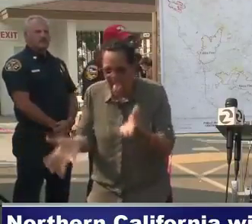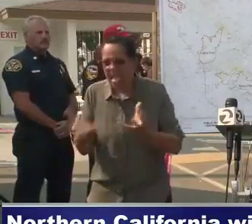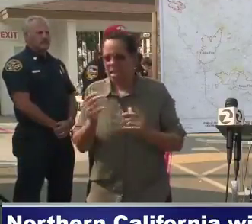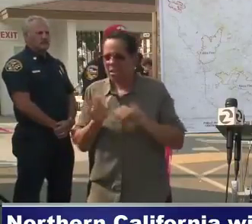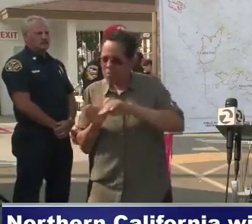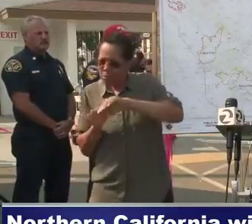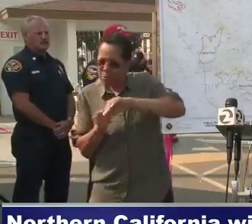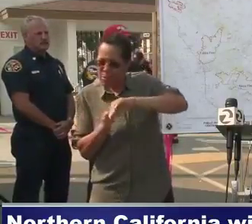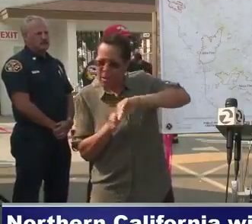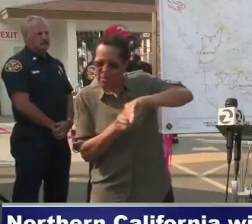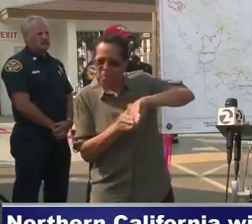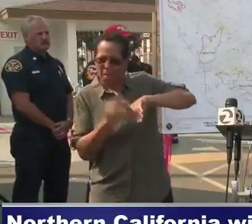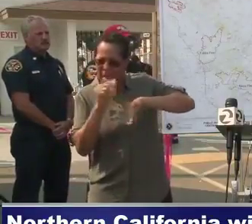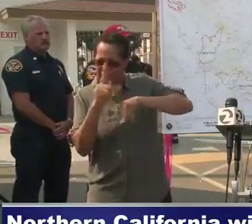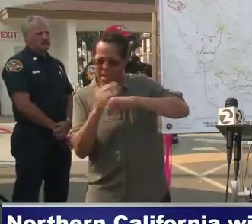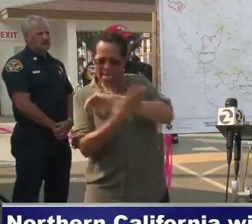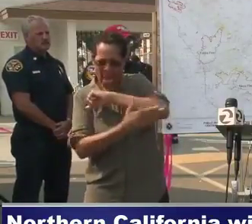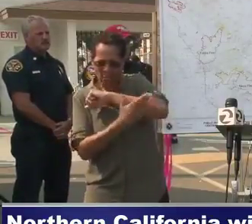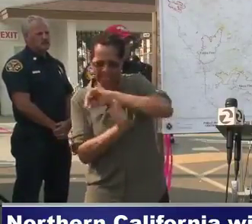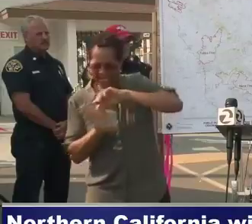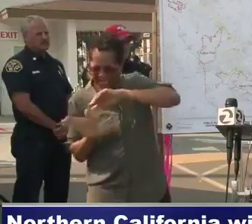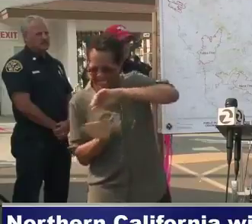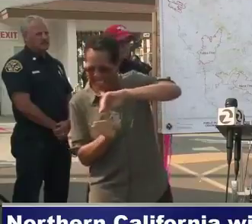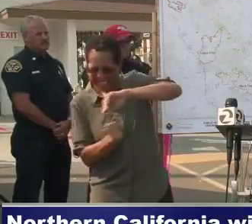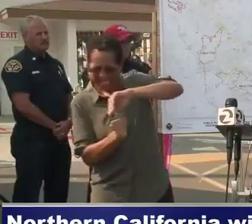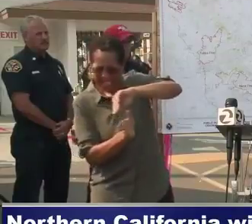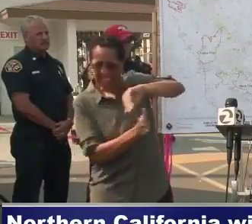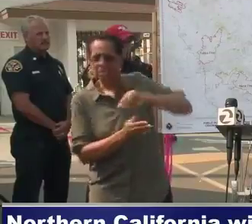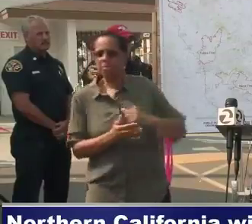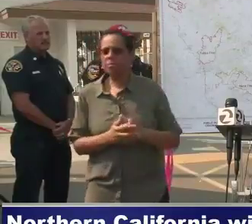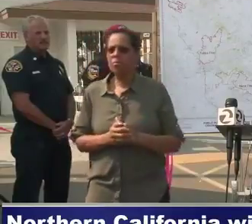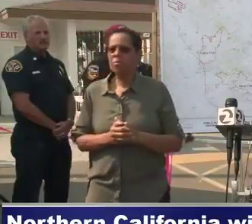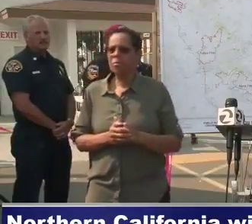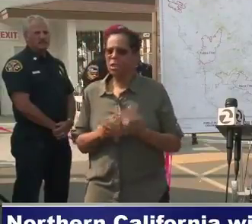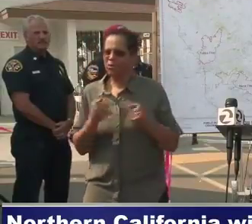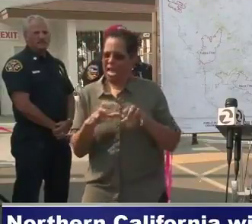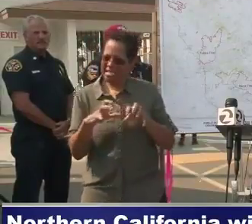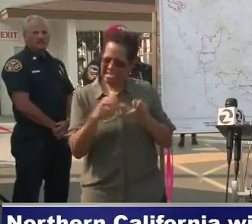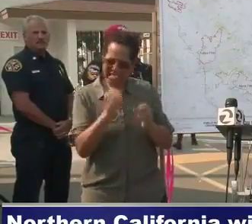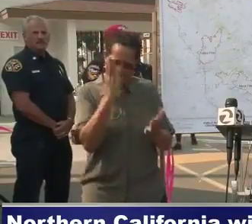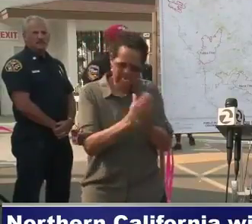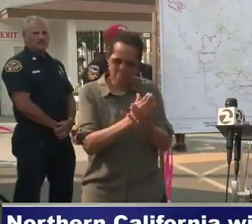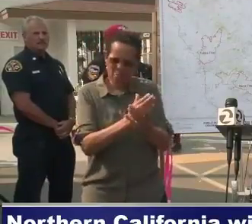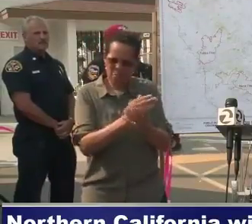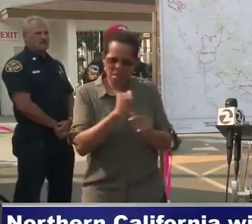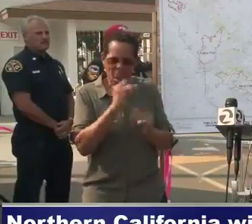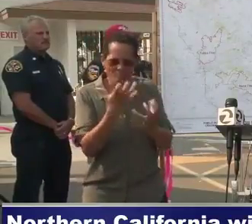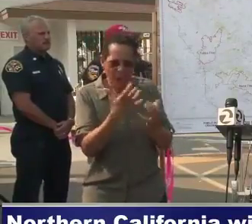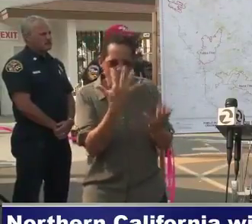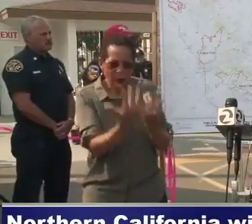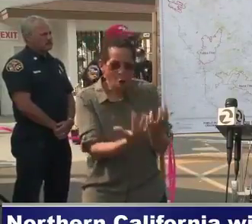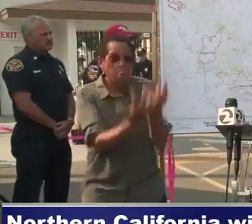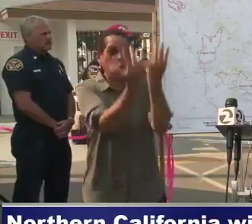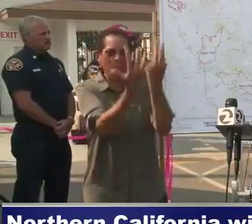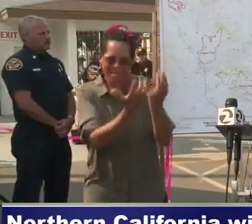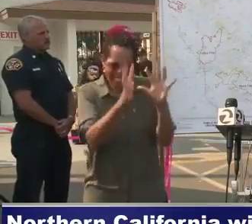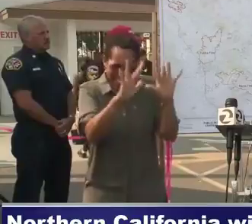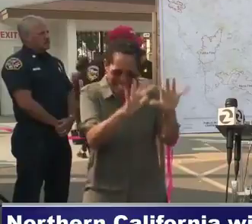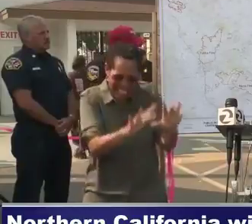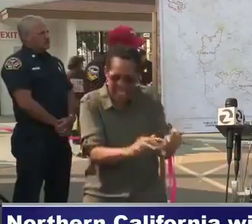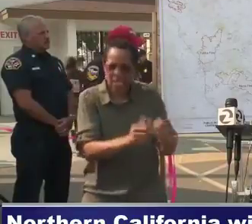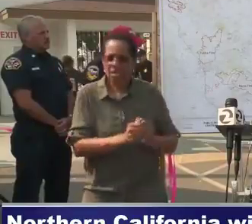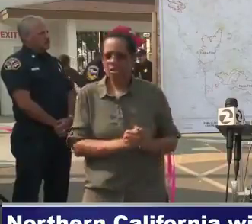that direction. Again, catching that north piece so it's not growing anymore to the north. As we